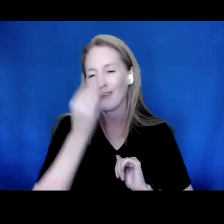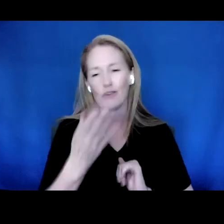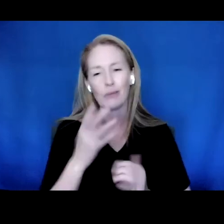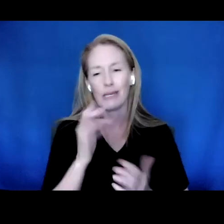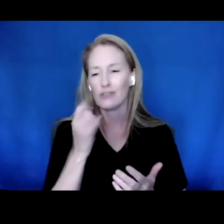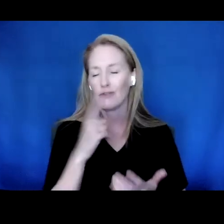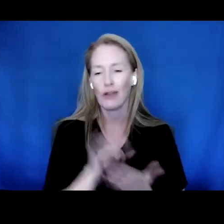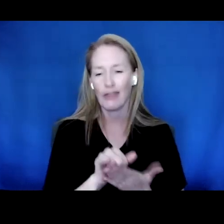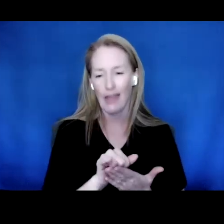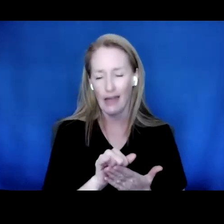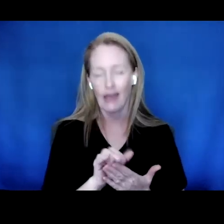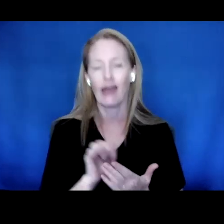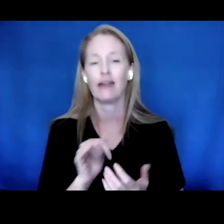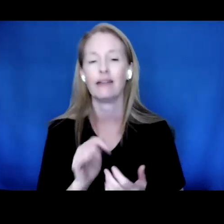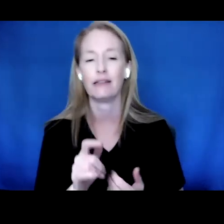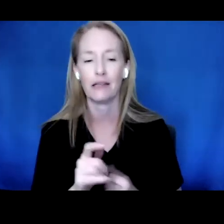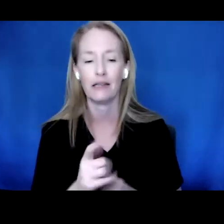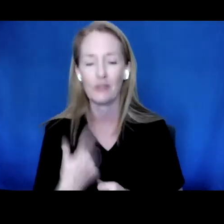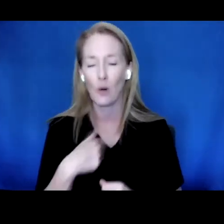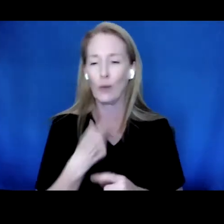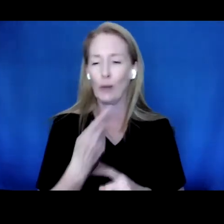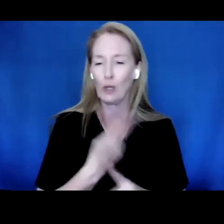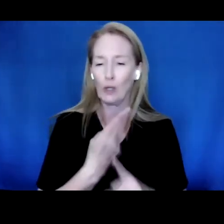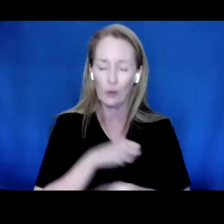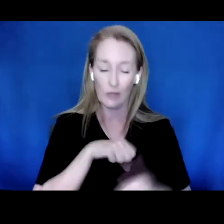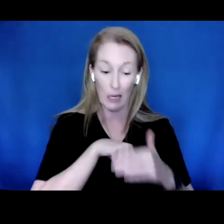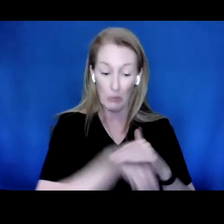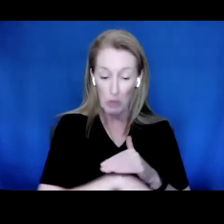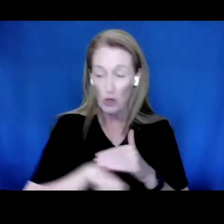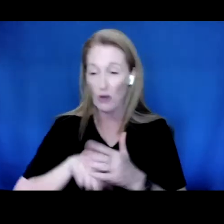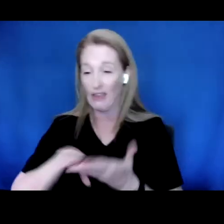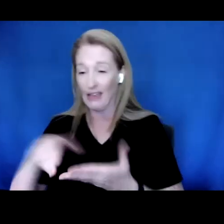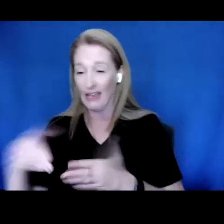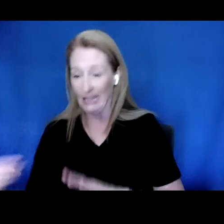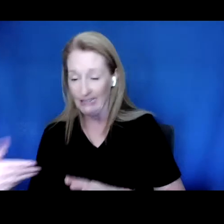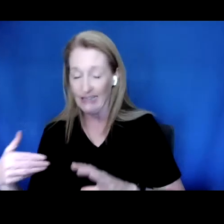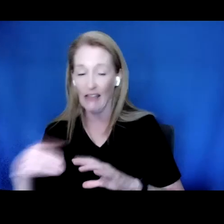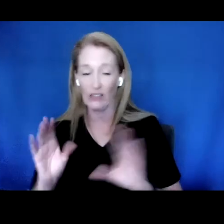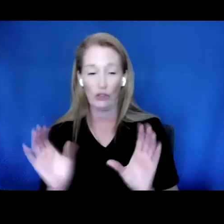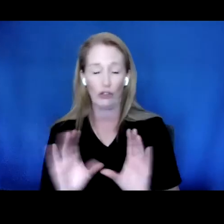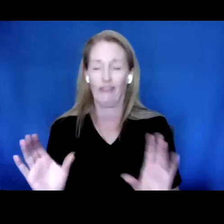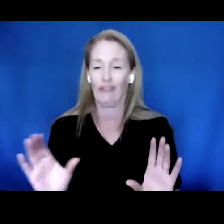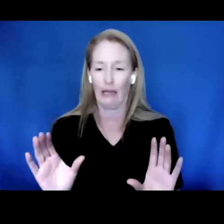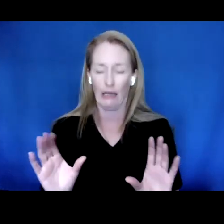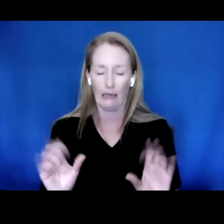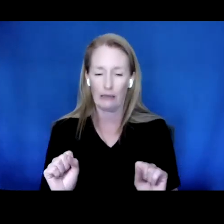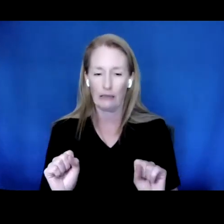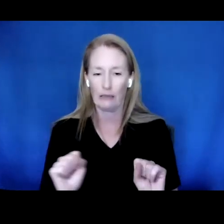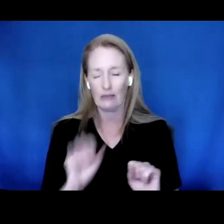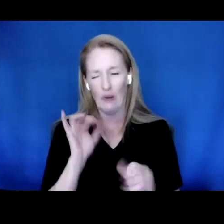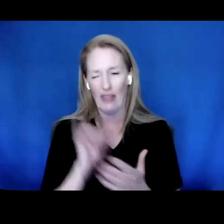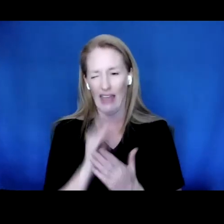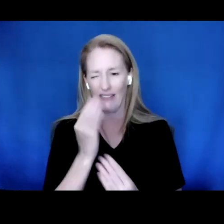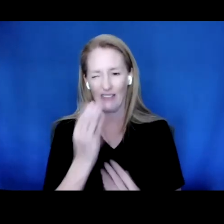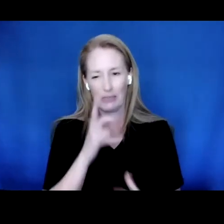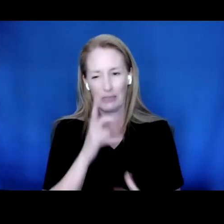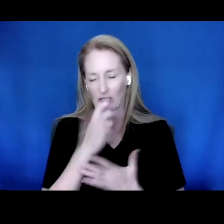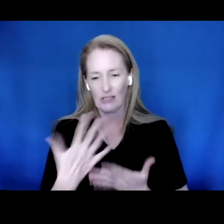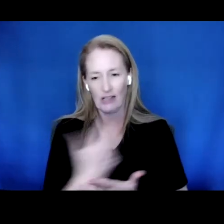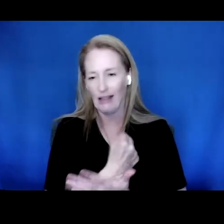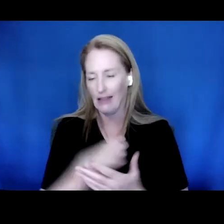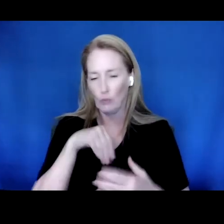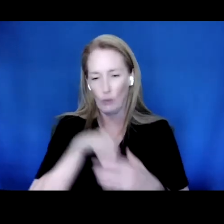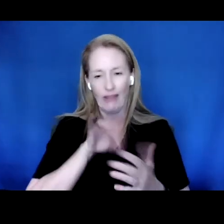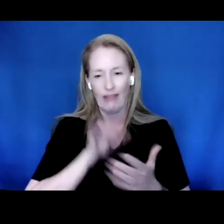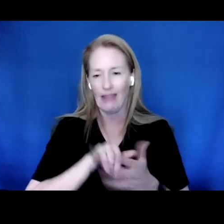death data, and that type of information is not collected in those data systems. So, however, we do review every single infant